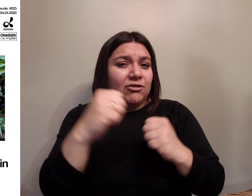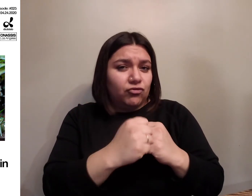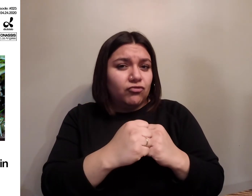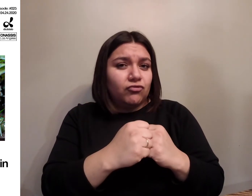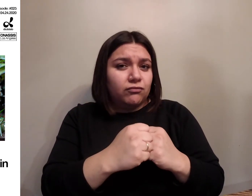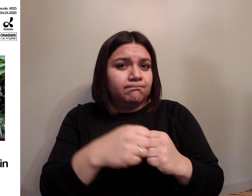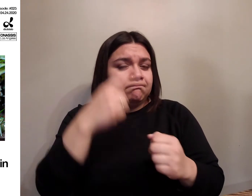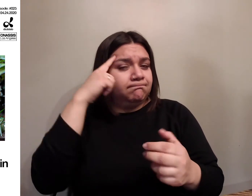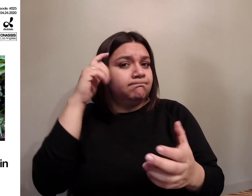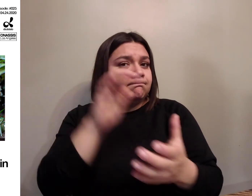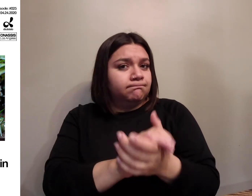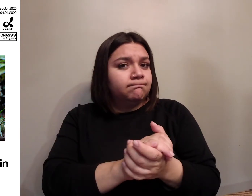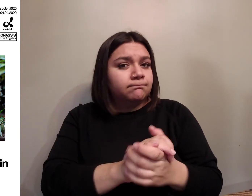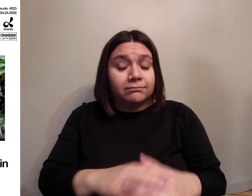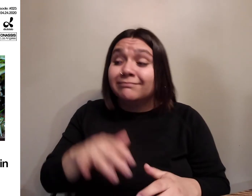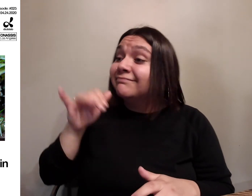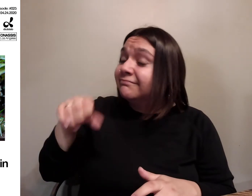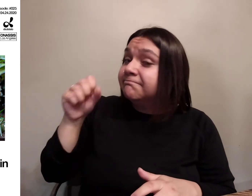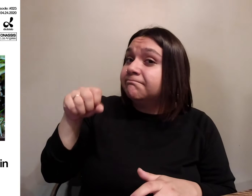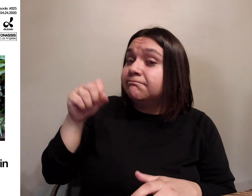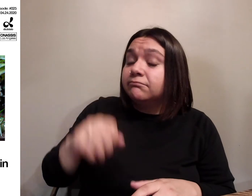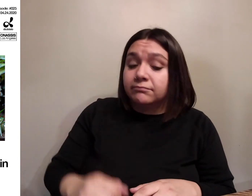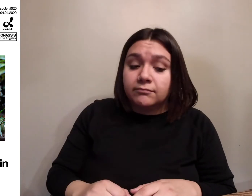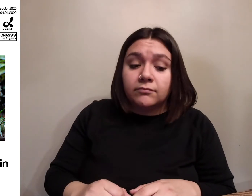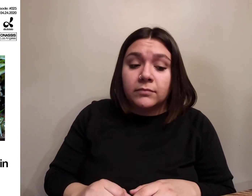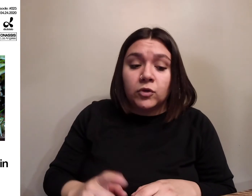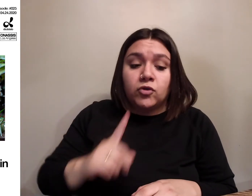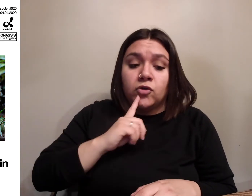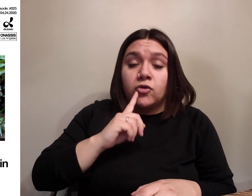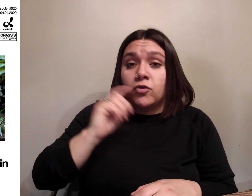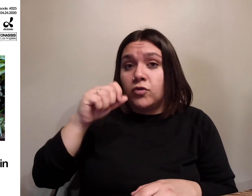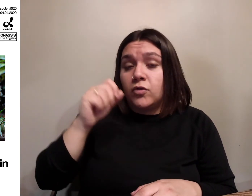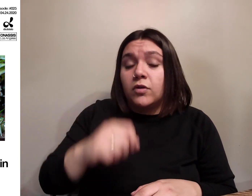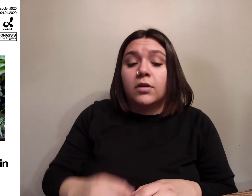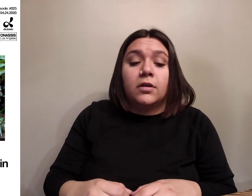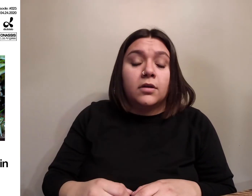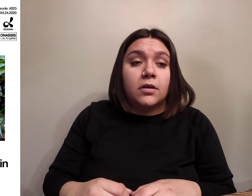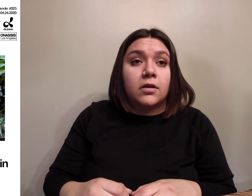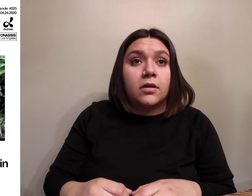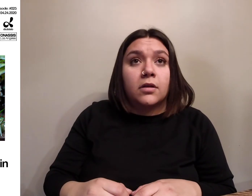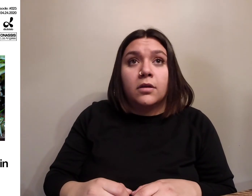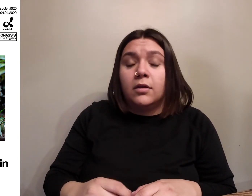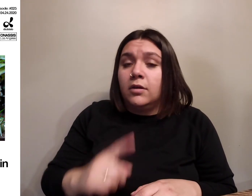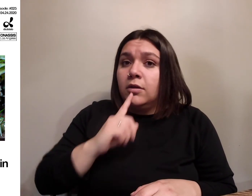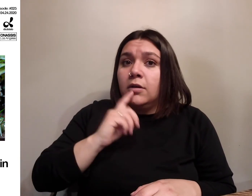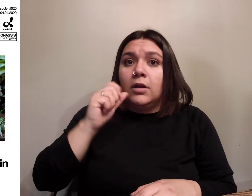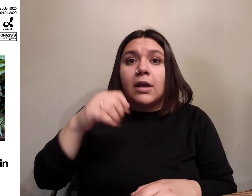wondering, in the present context of this global pandemic,